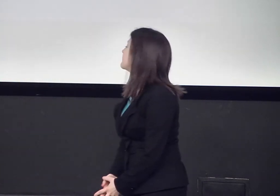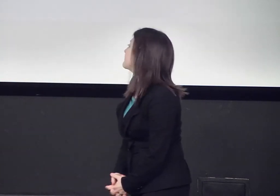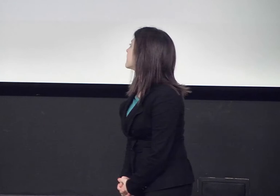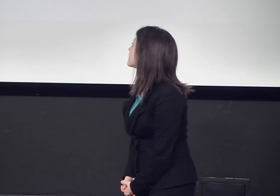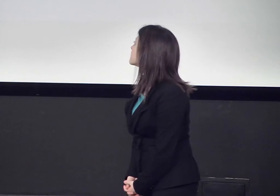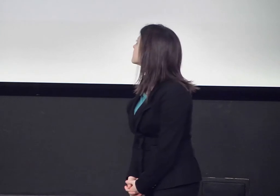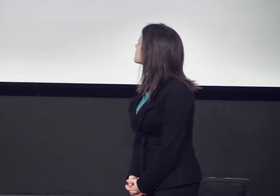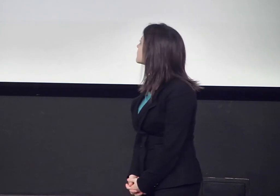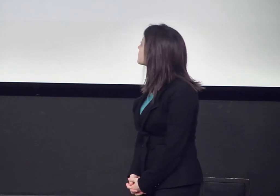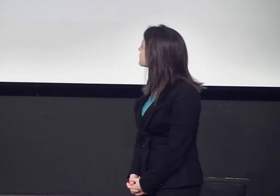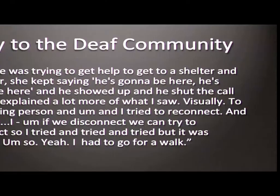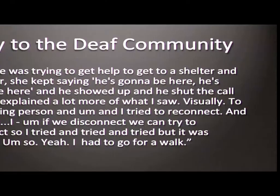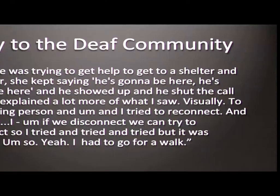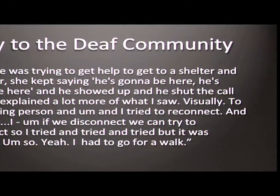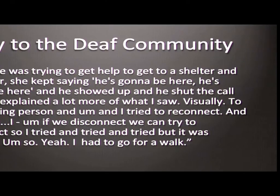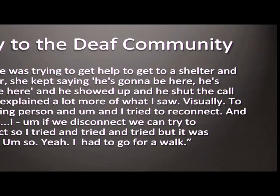on a video call, and this is the example